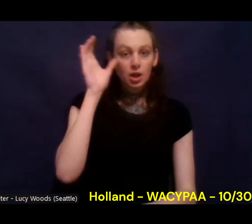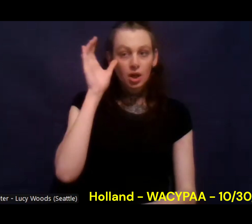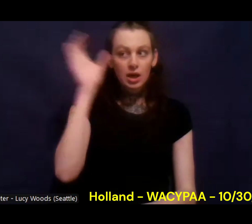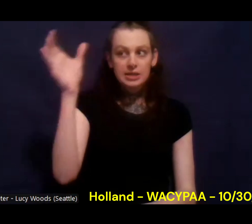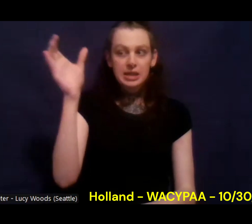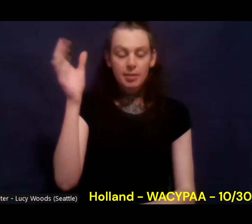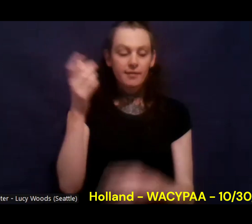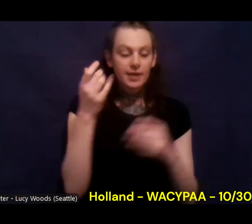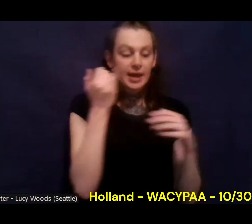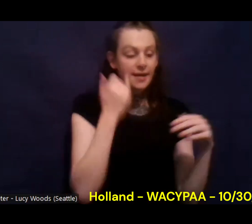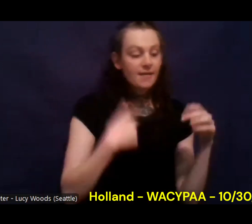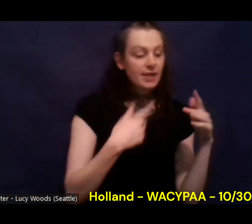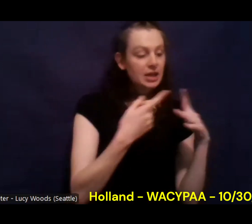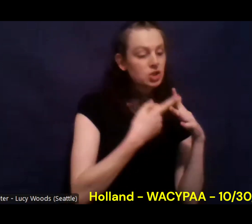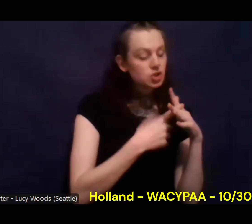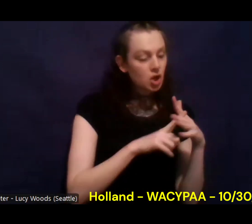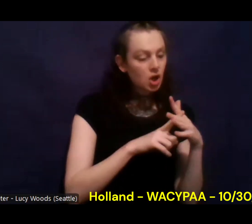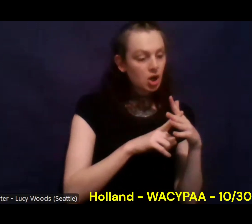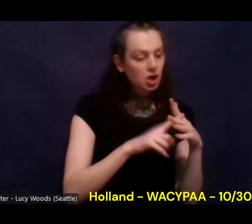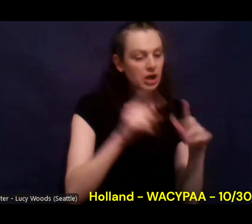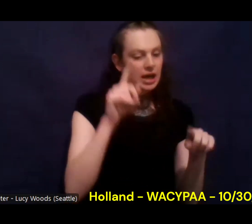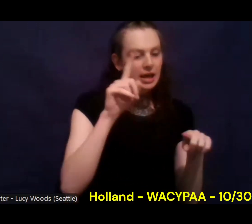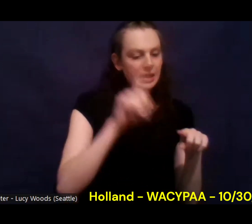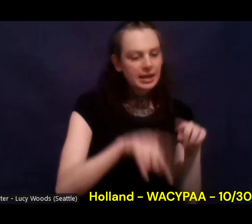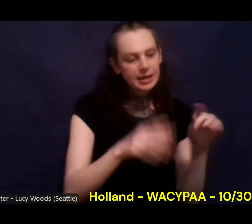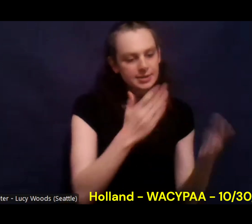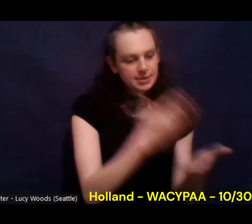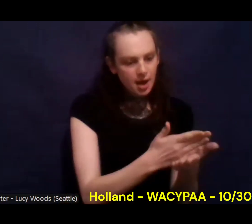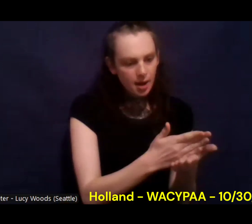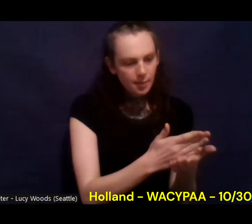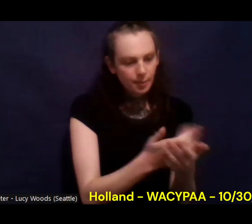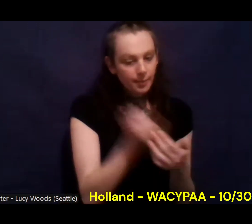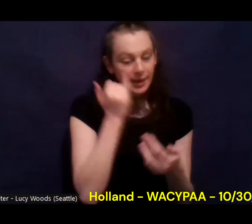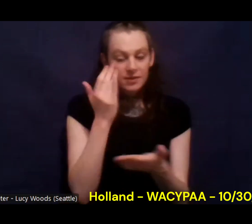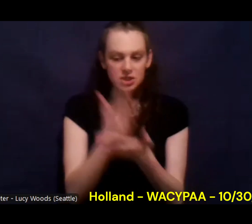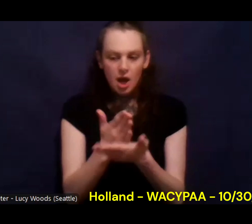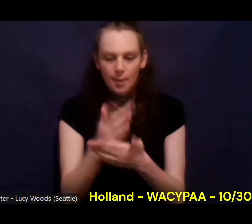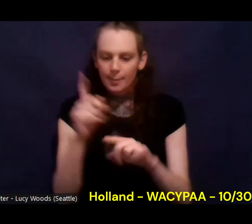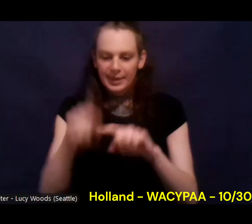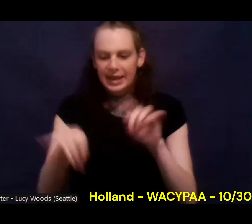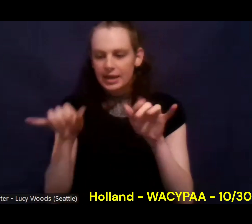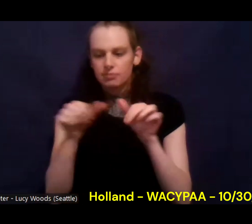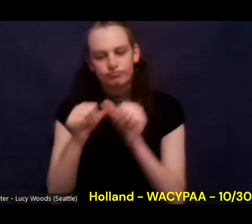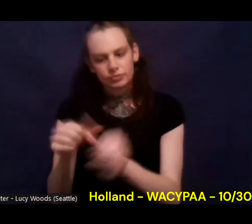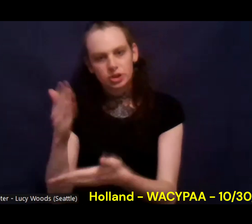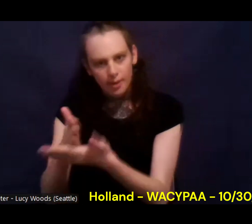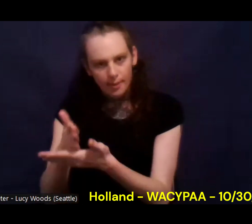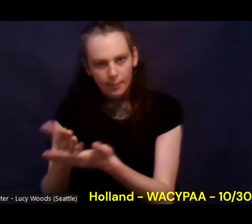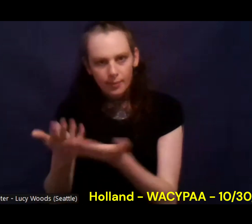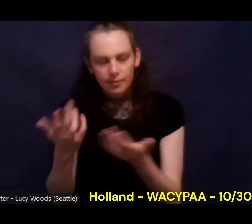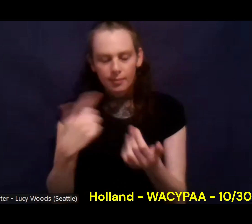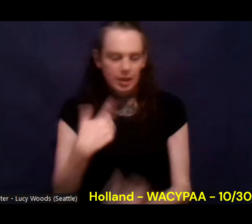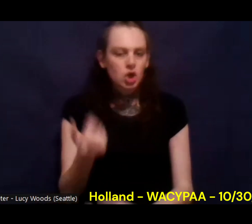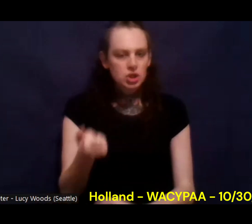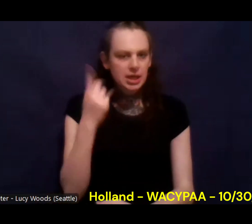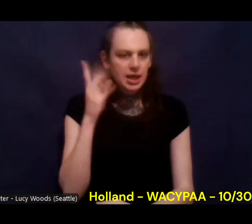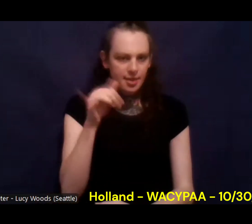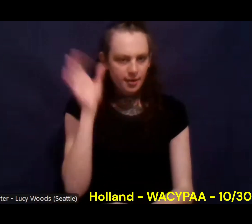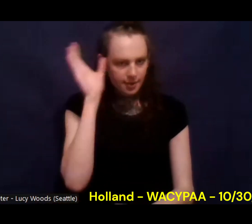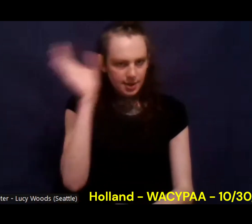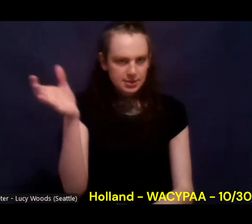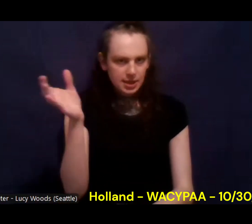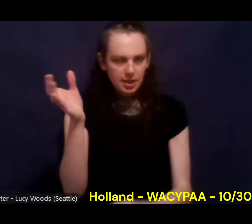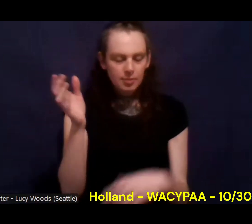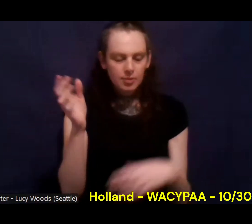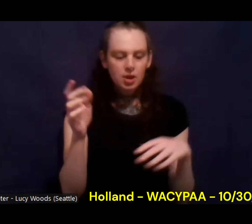can't stop, and once I'm stopped, I can't stay stopped from the first time I got sober because the when I was institutionalized